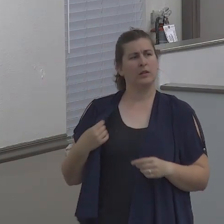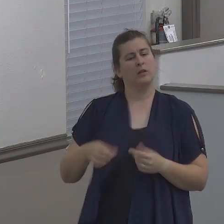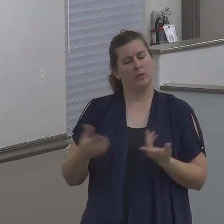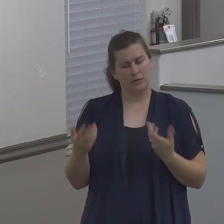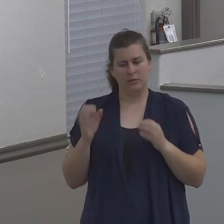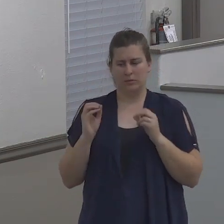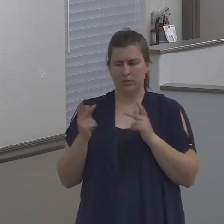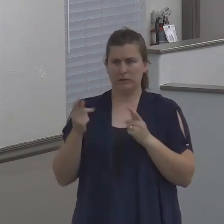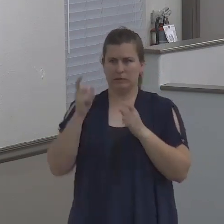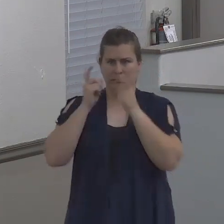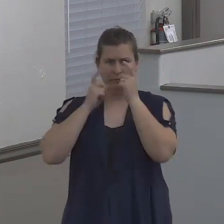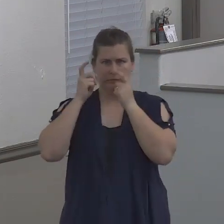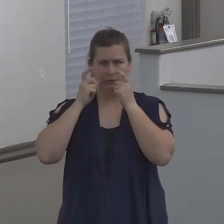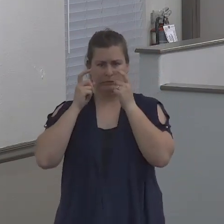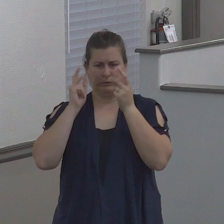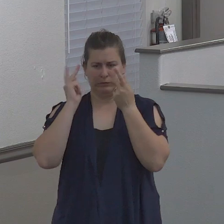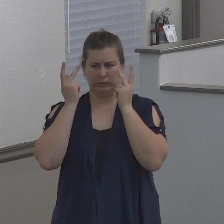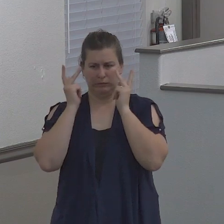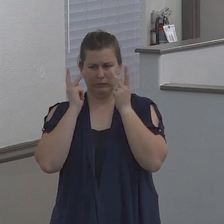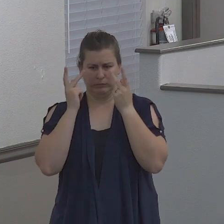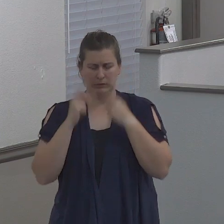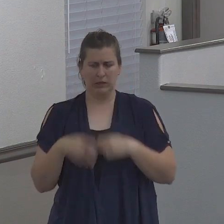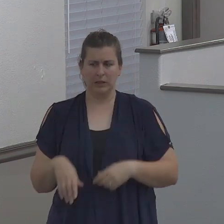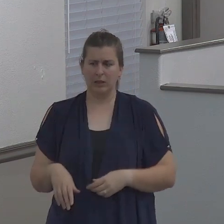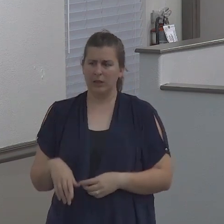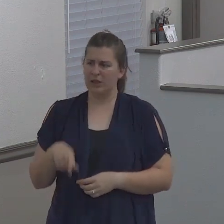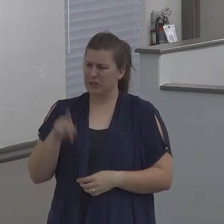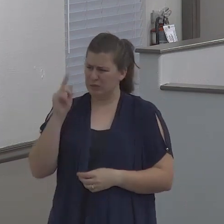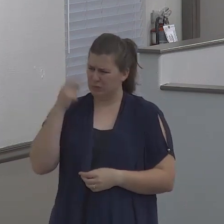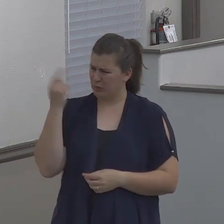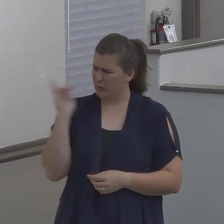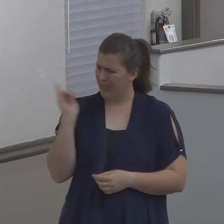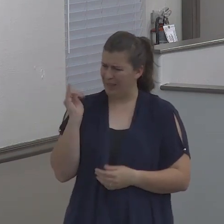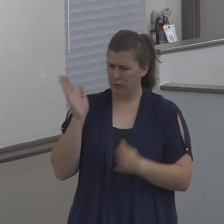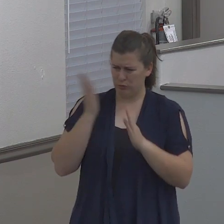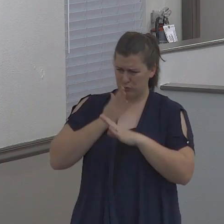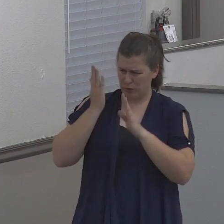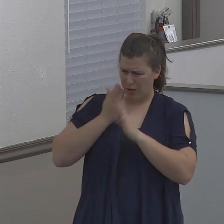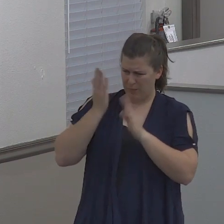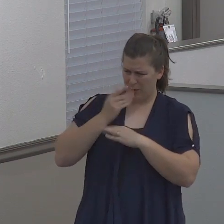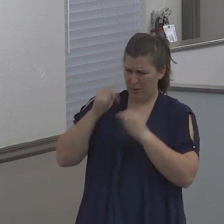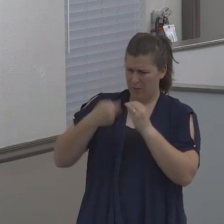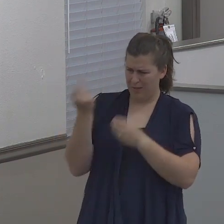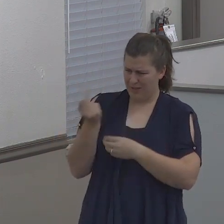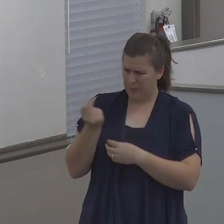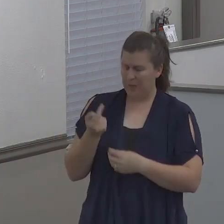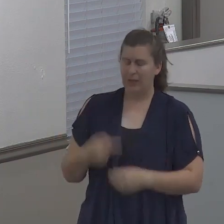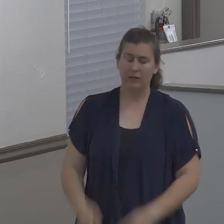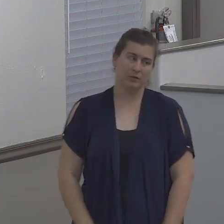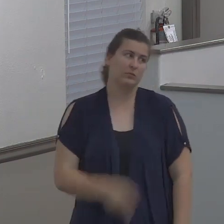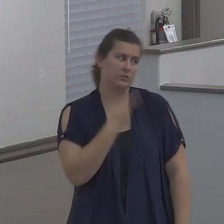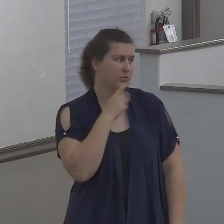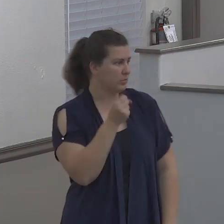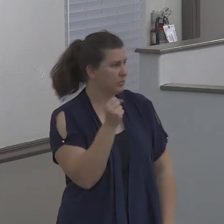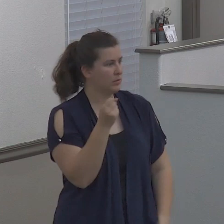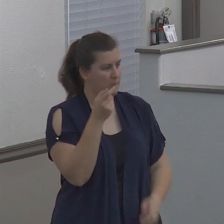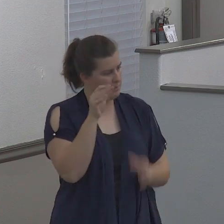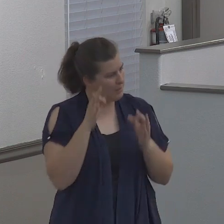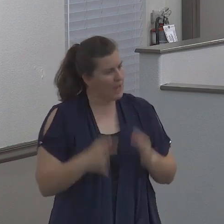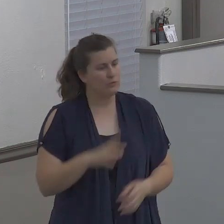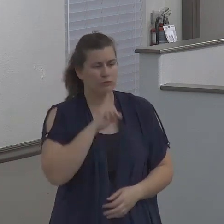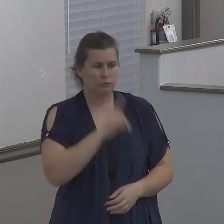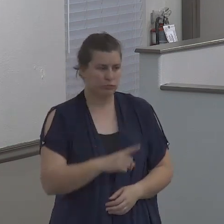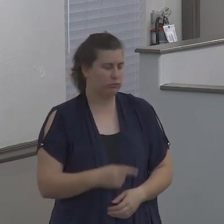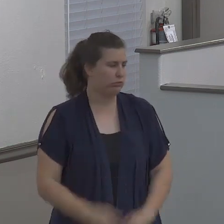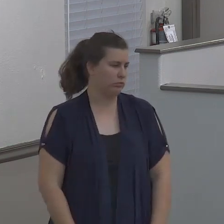And I happened to be there when she came in, and I called her by name, and I said, you look like you're troubled about something. She said, oh,